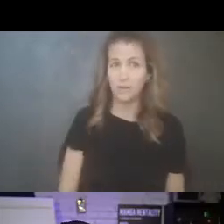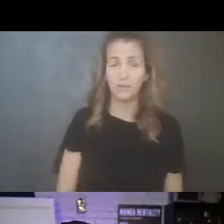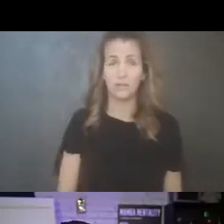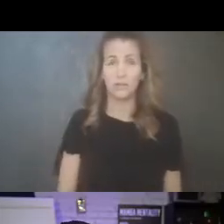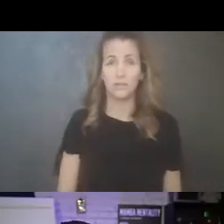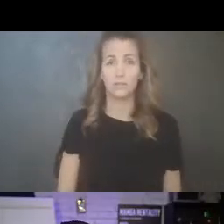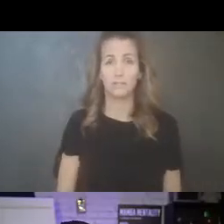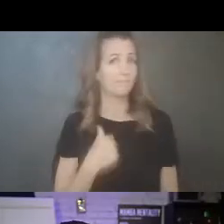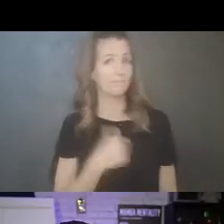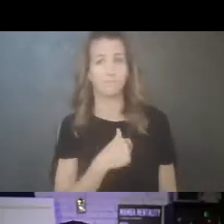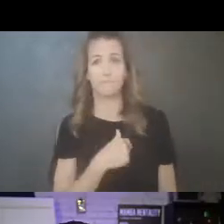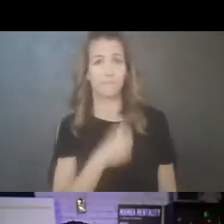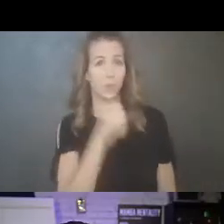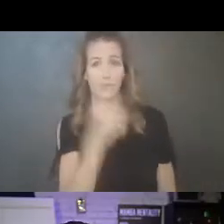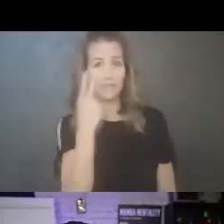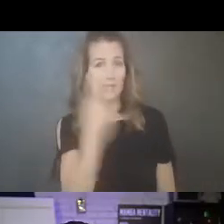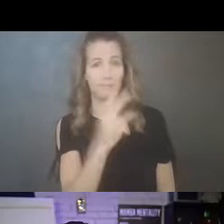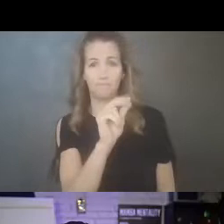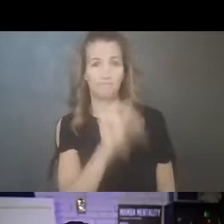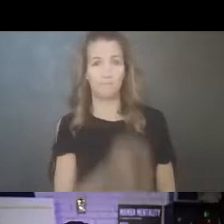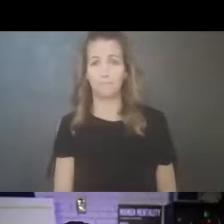I do not know.